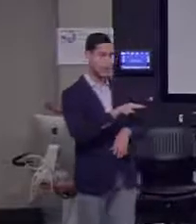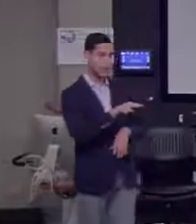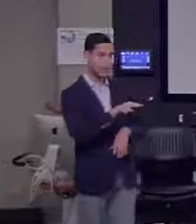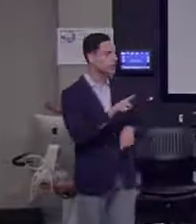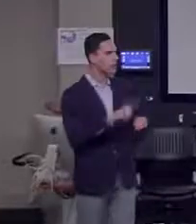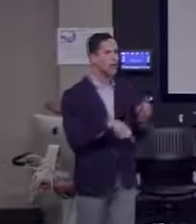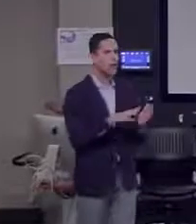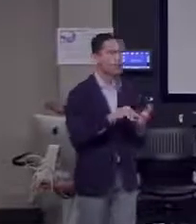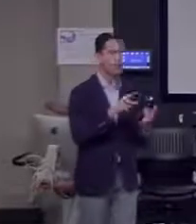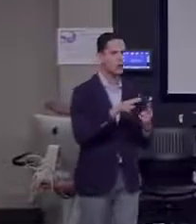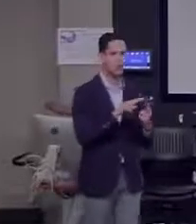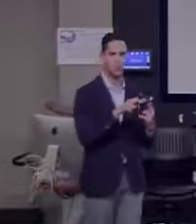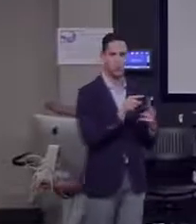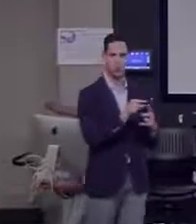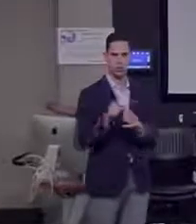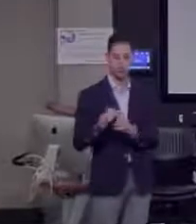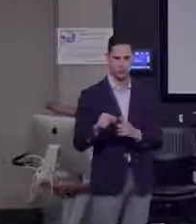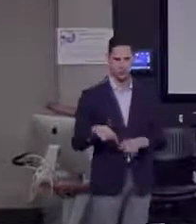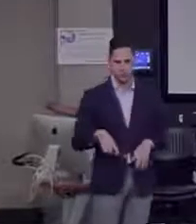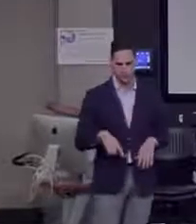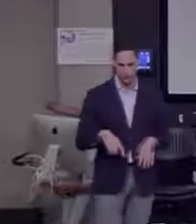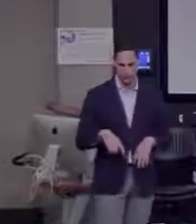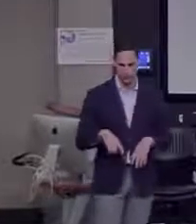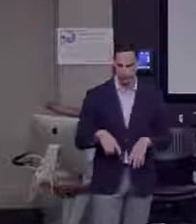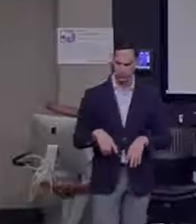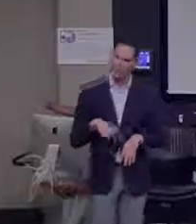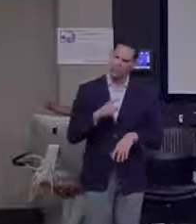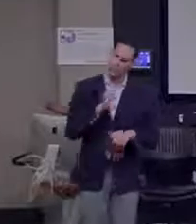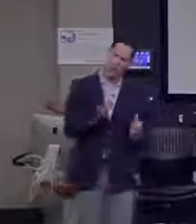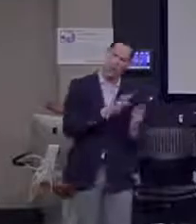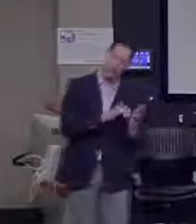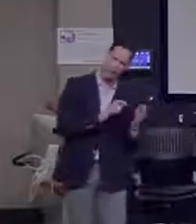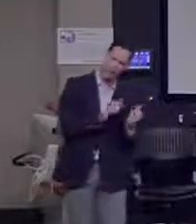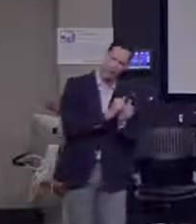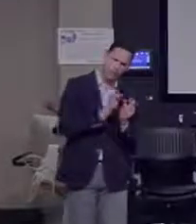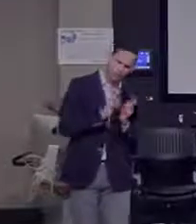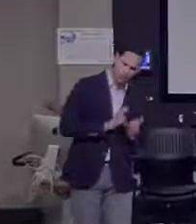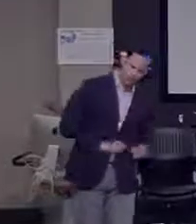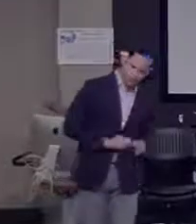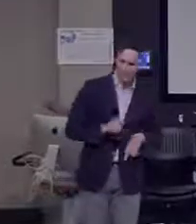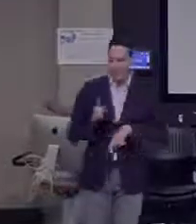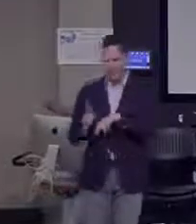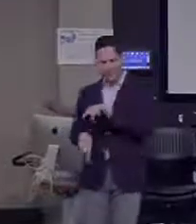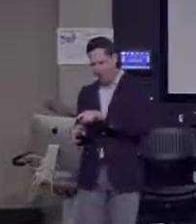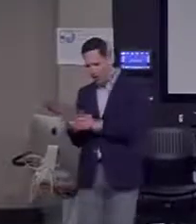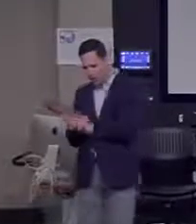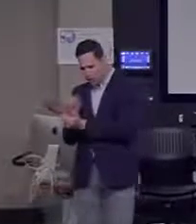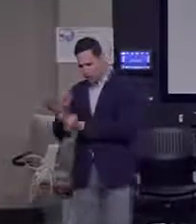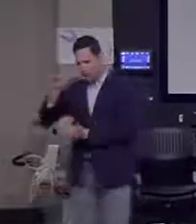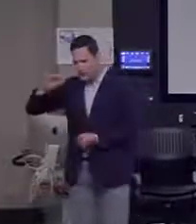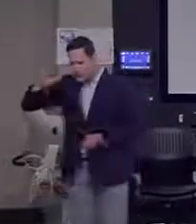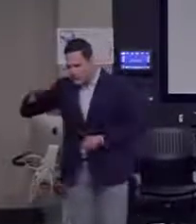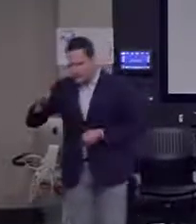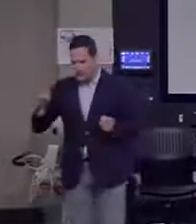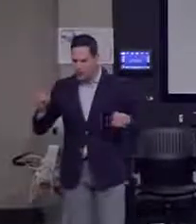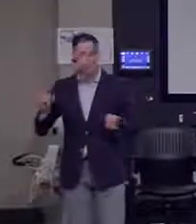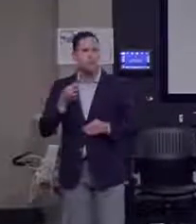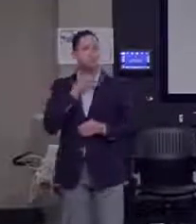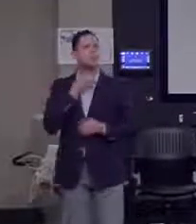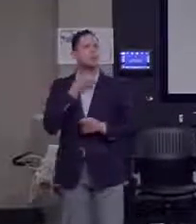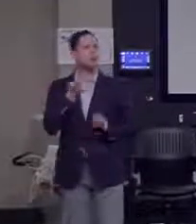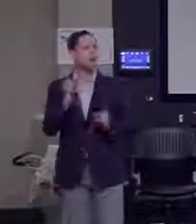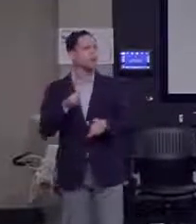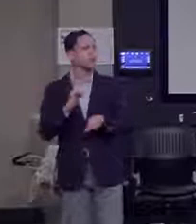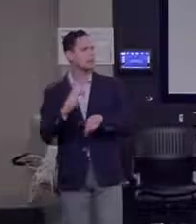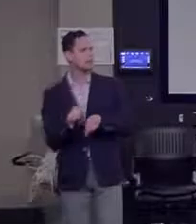we had was, what would happen in video chat? I mean, in video chat, you have a 2D